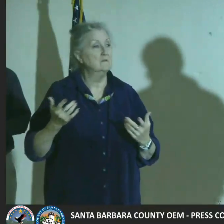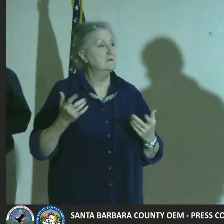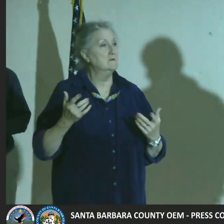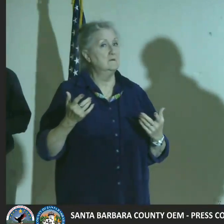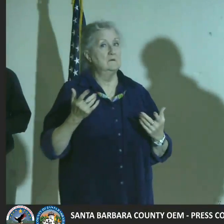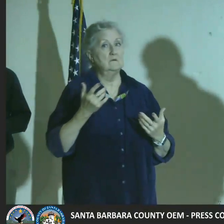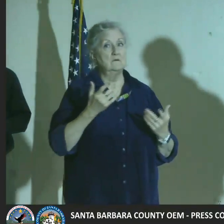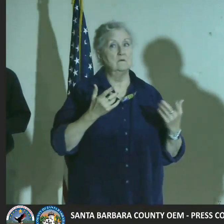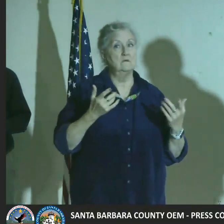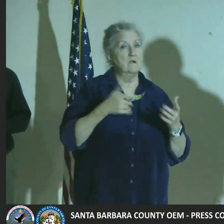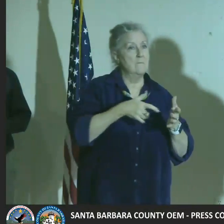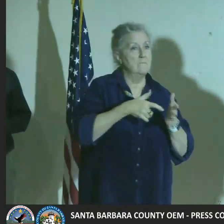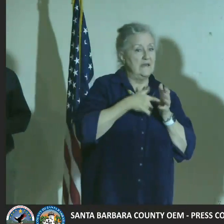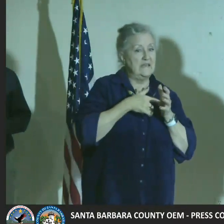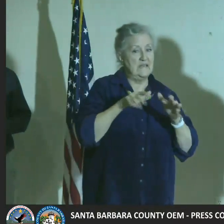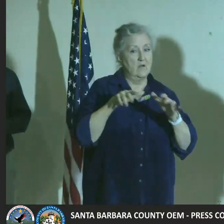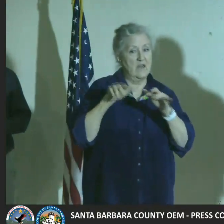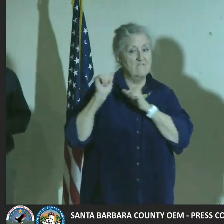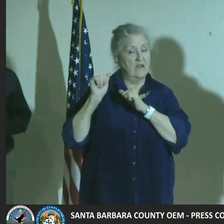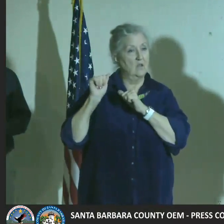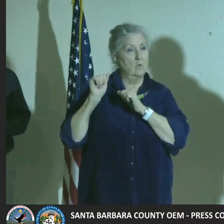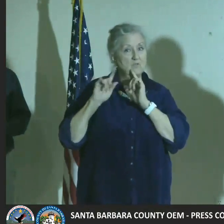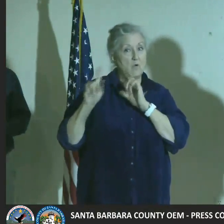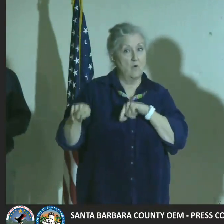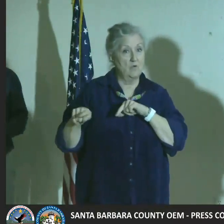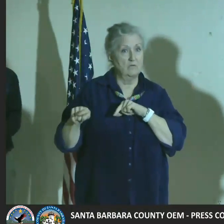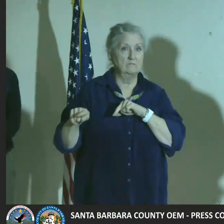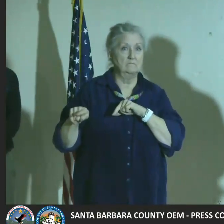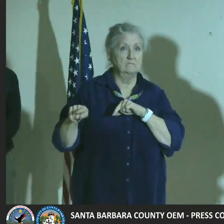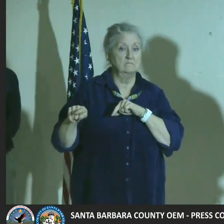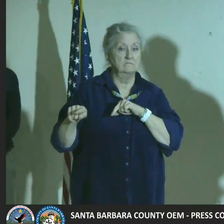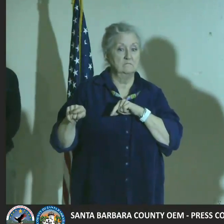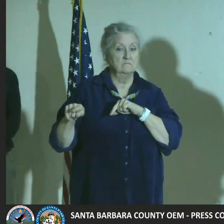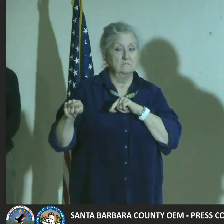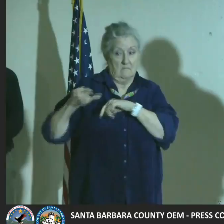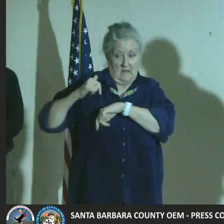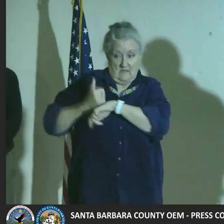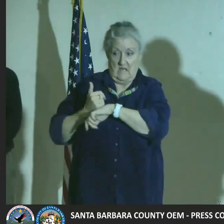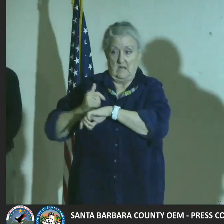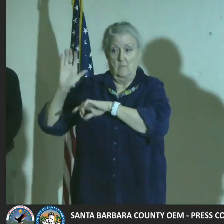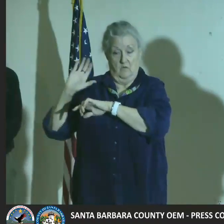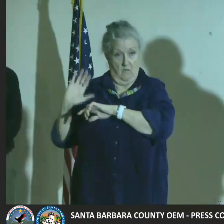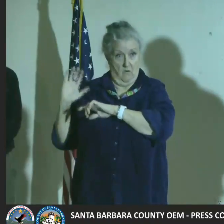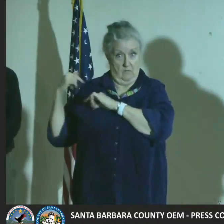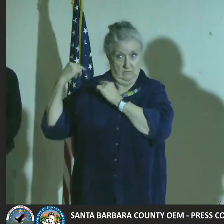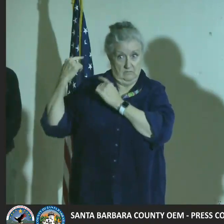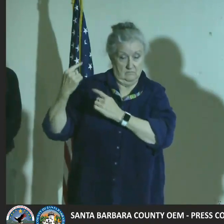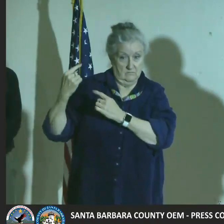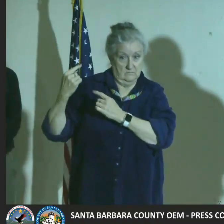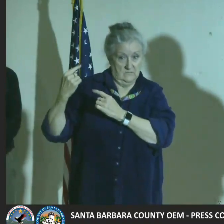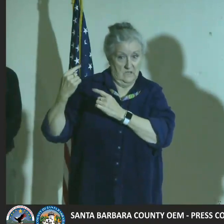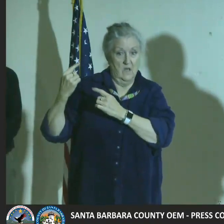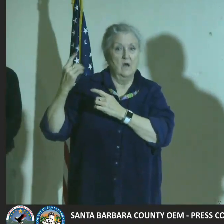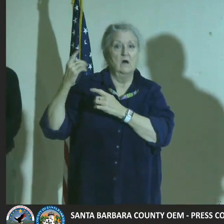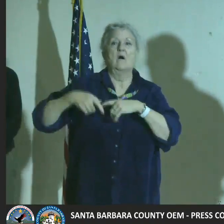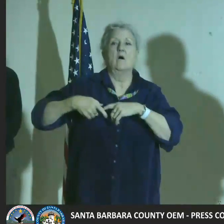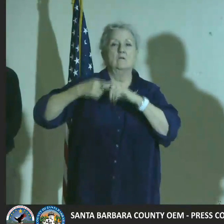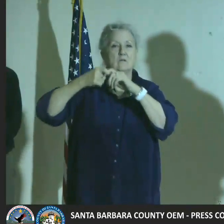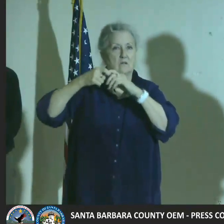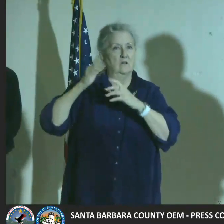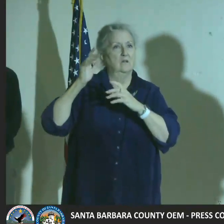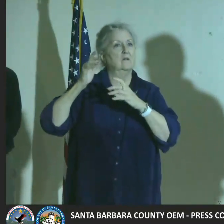the mandatory evacuation order in effect in the southern part of Santa Barbara County will be